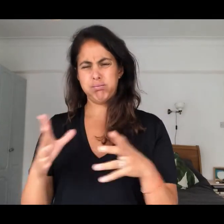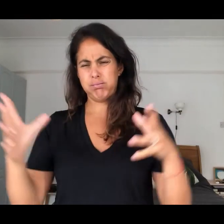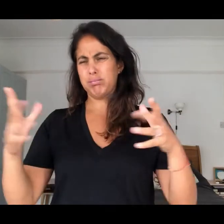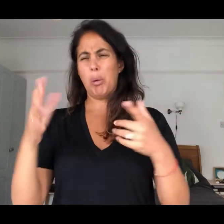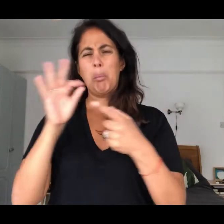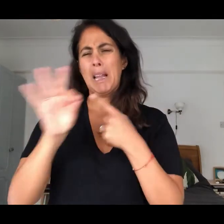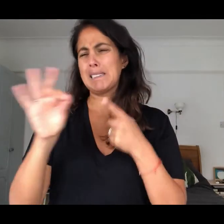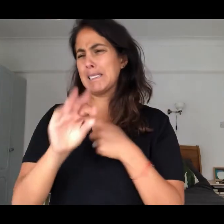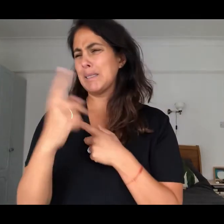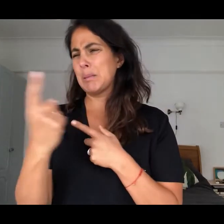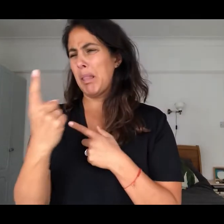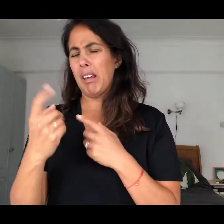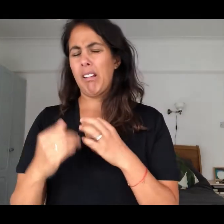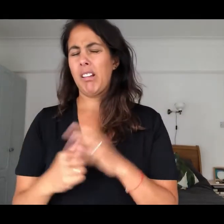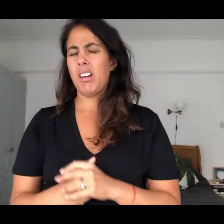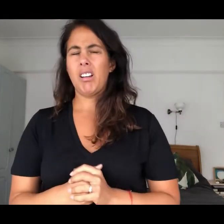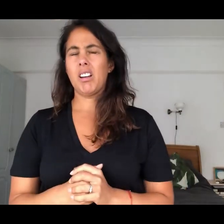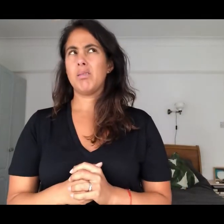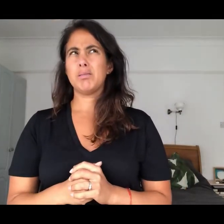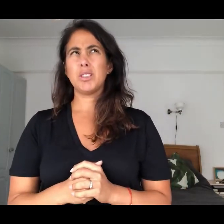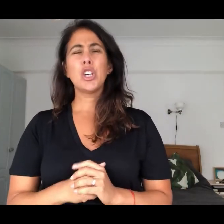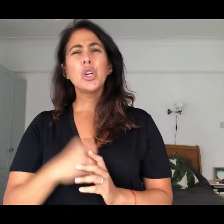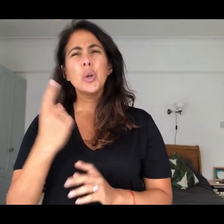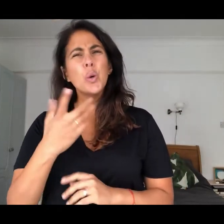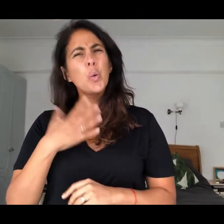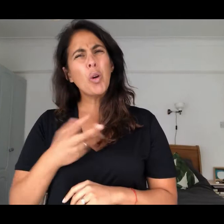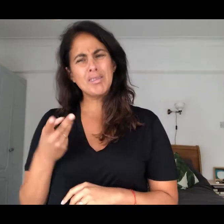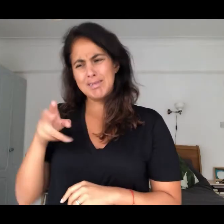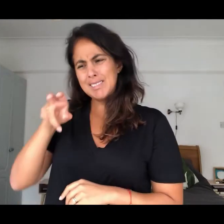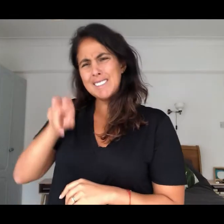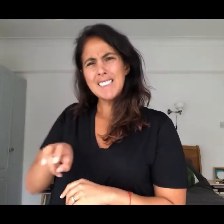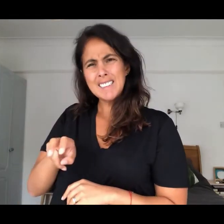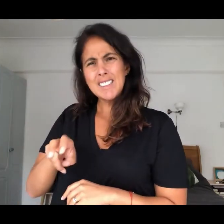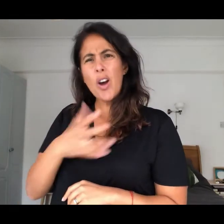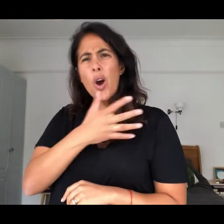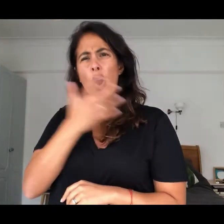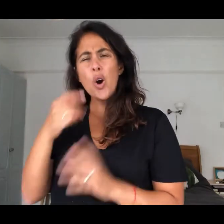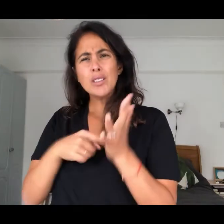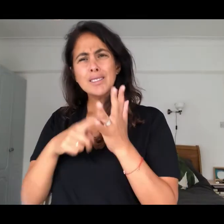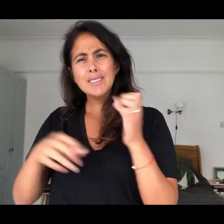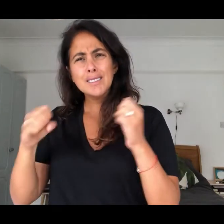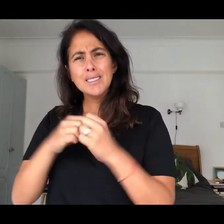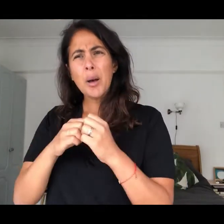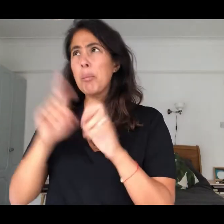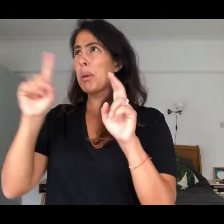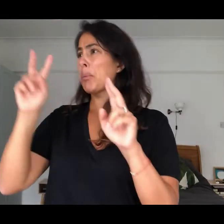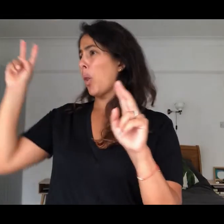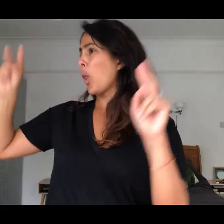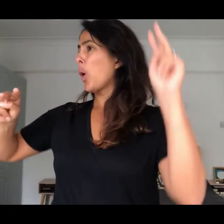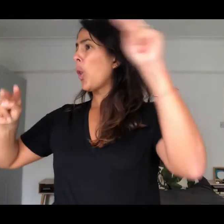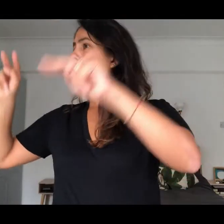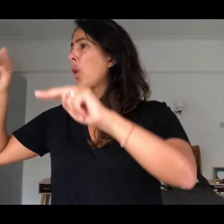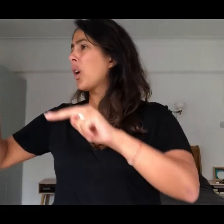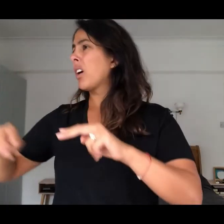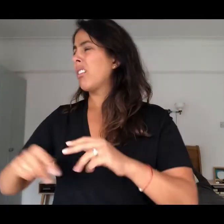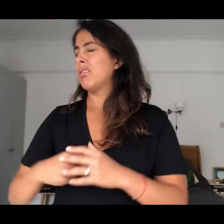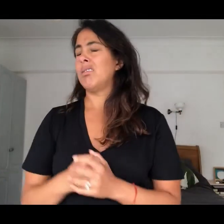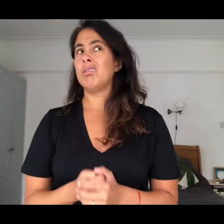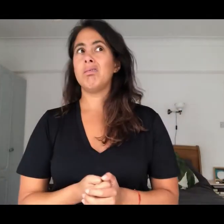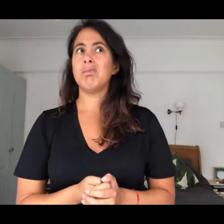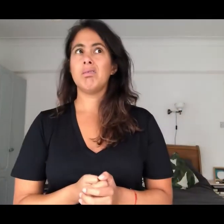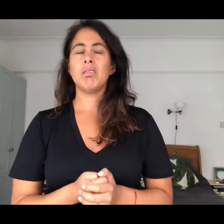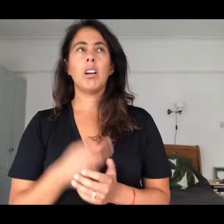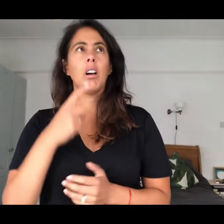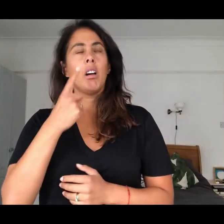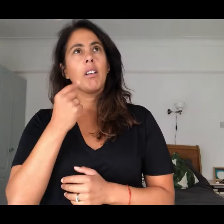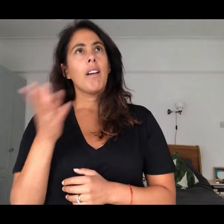I think it's inflatable, I'm not sure, or plastic or something. Who wants to sit in a hot tub overlooked